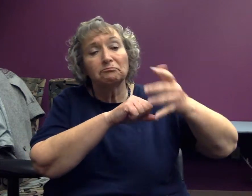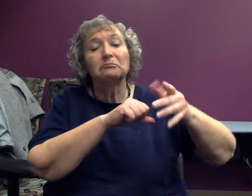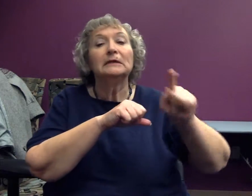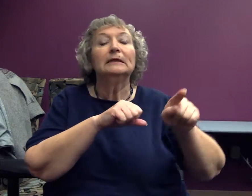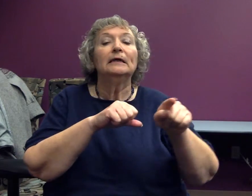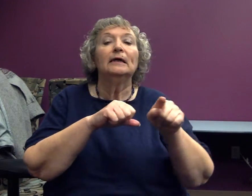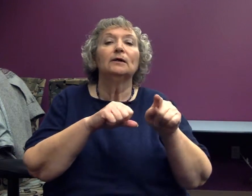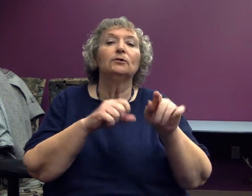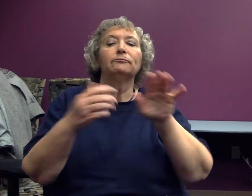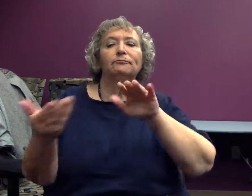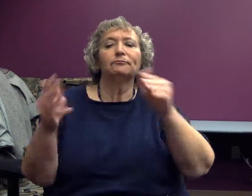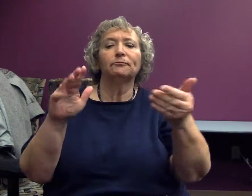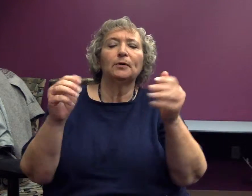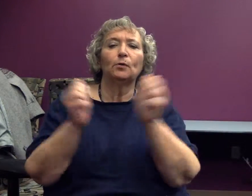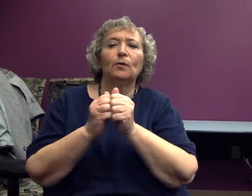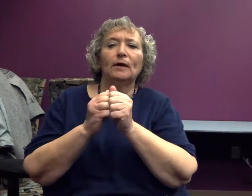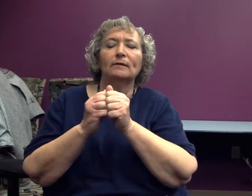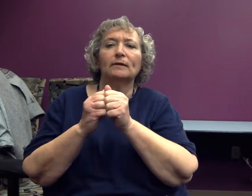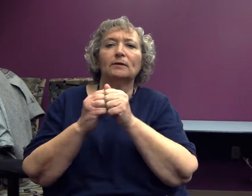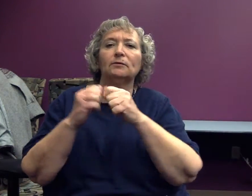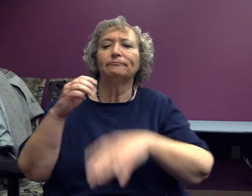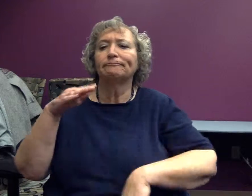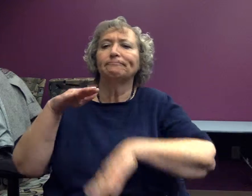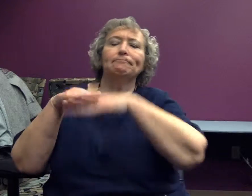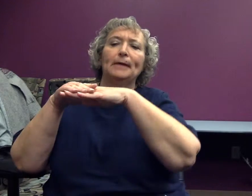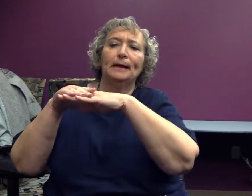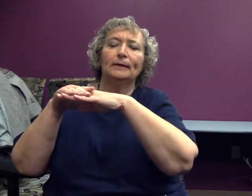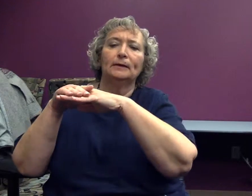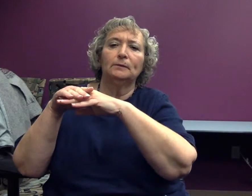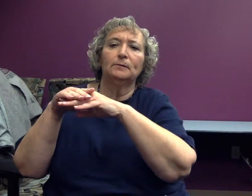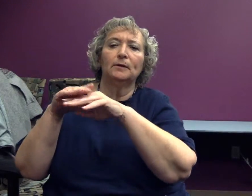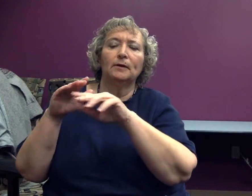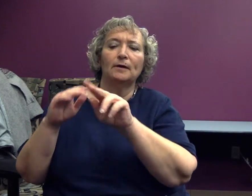you look at air, this is the property we need to discuss.